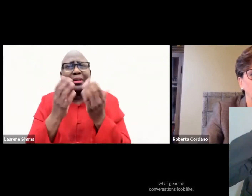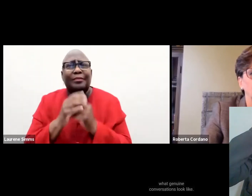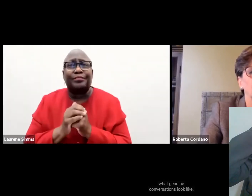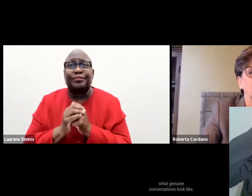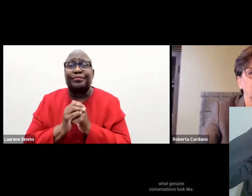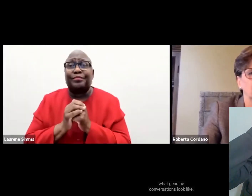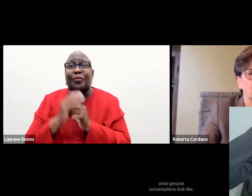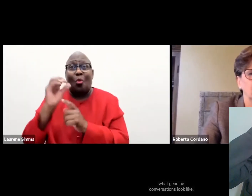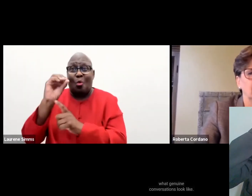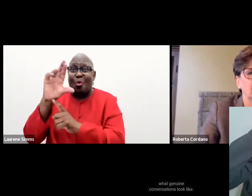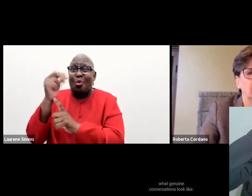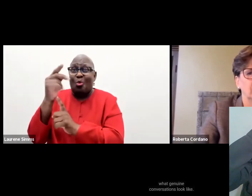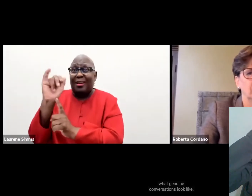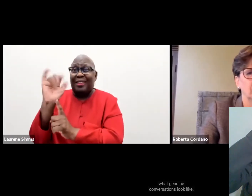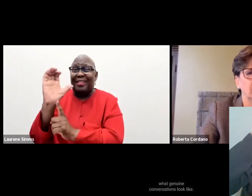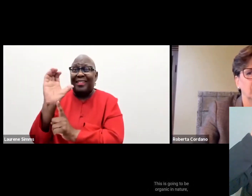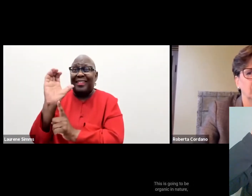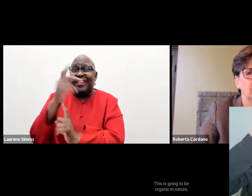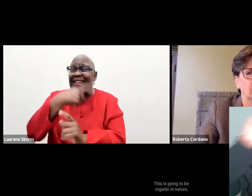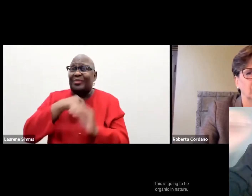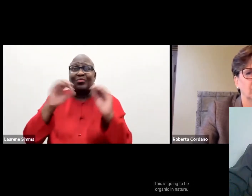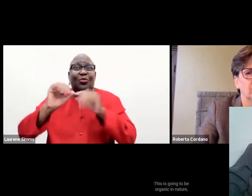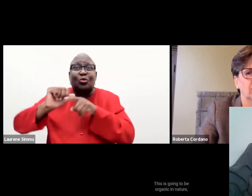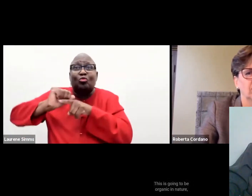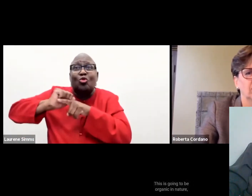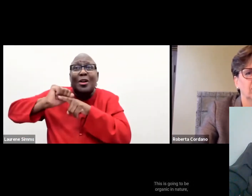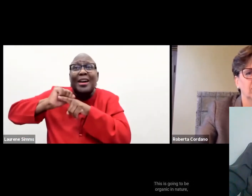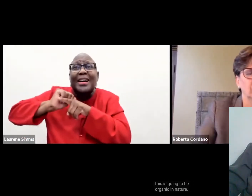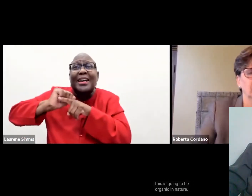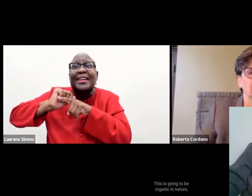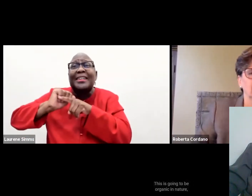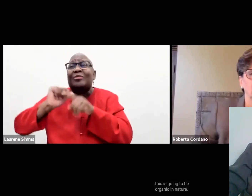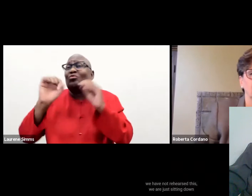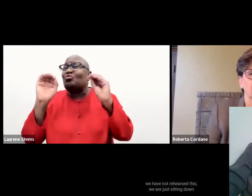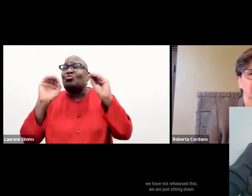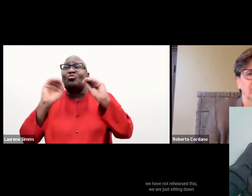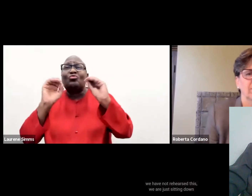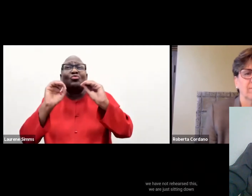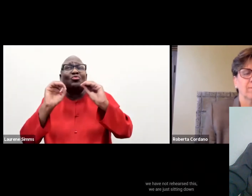what genuine conversations look like. This